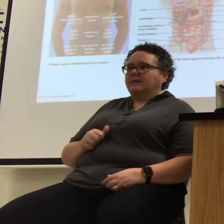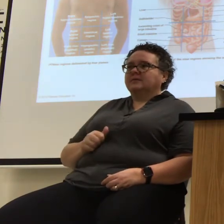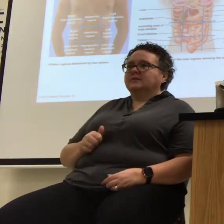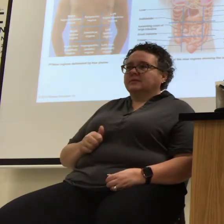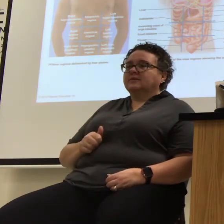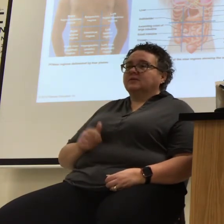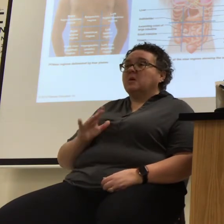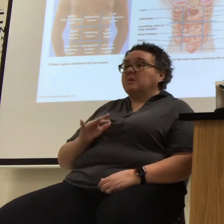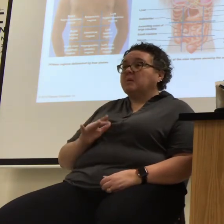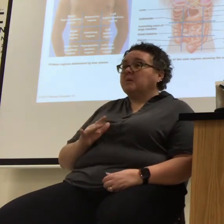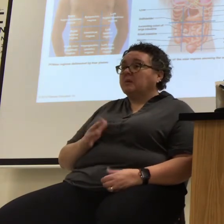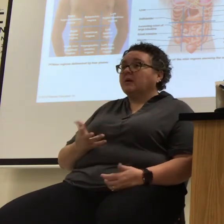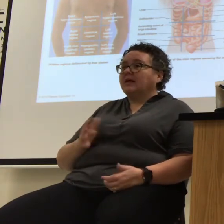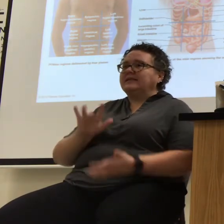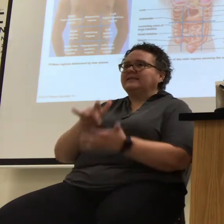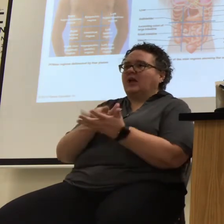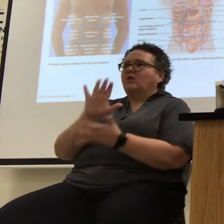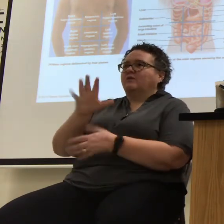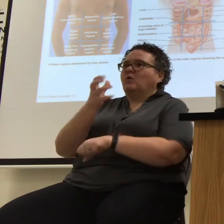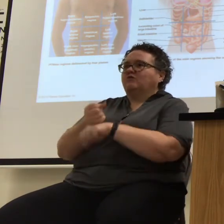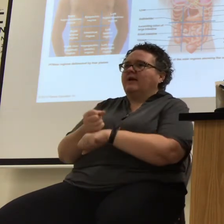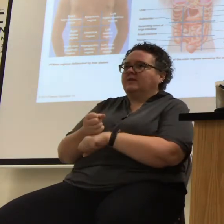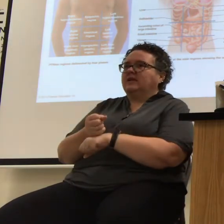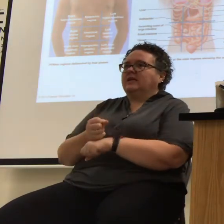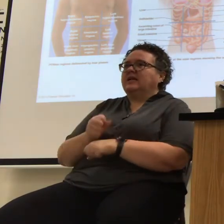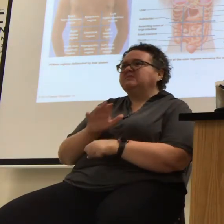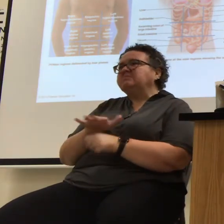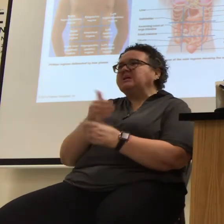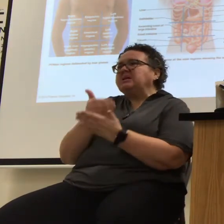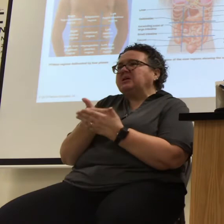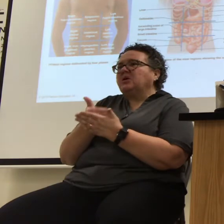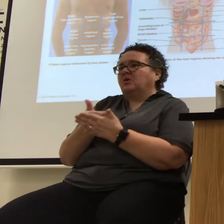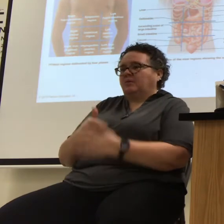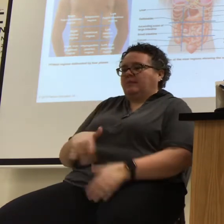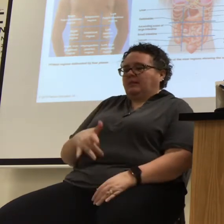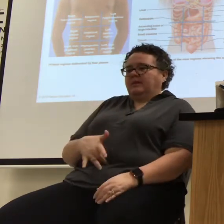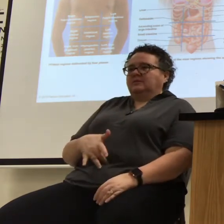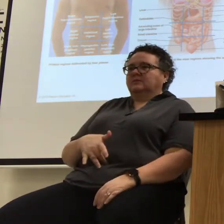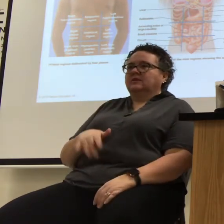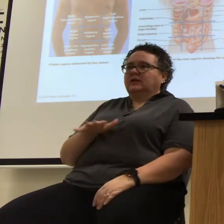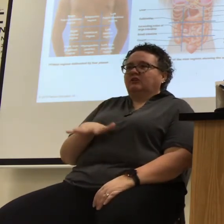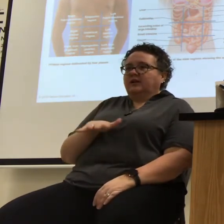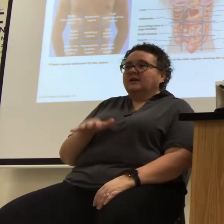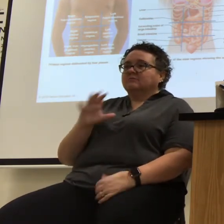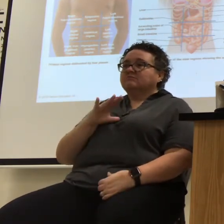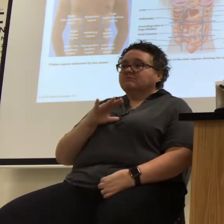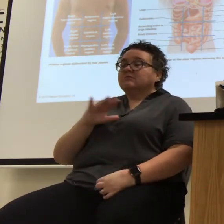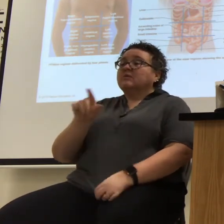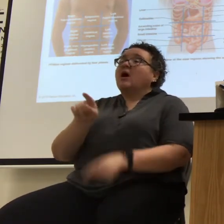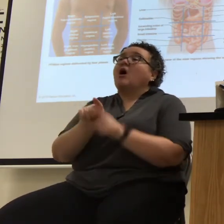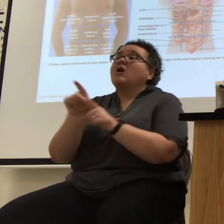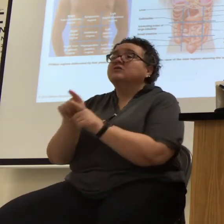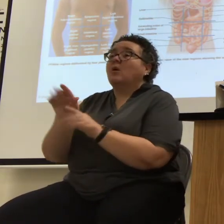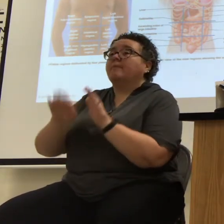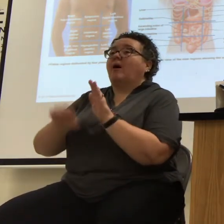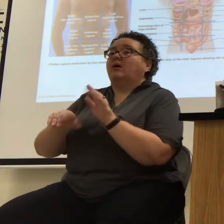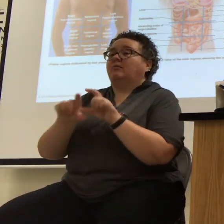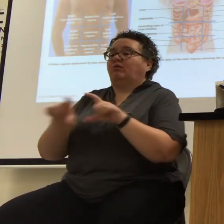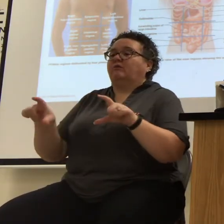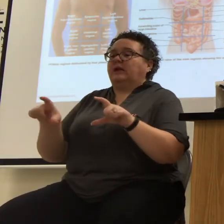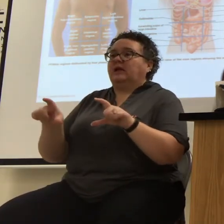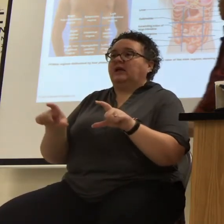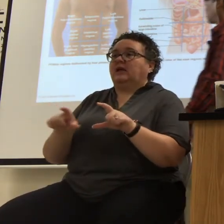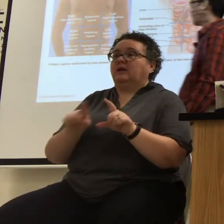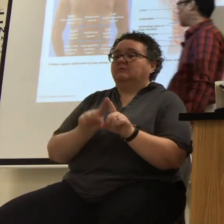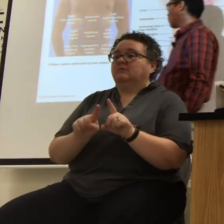Okay, so it's kind of like center of gravity right there, umbilical region. Also, bottom three. Okay, so